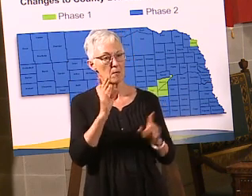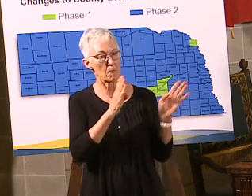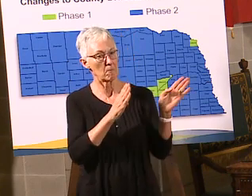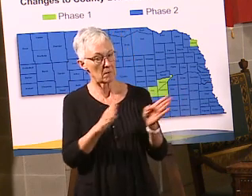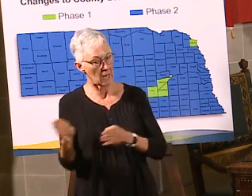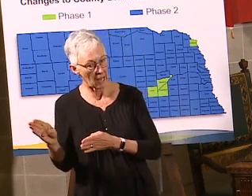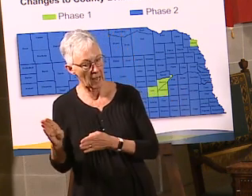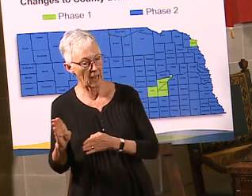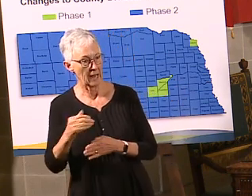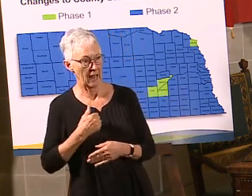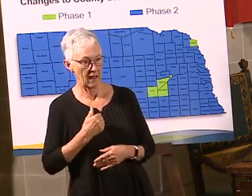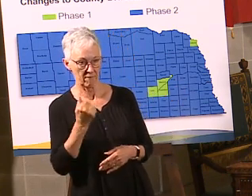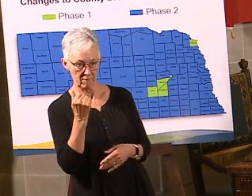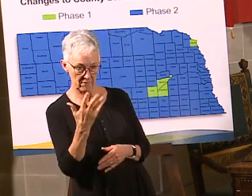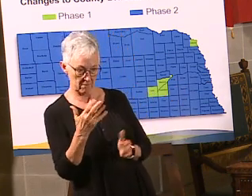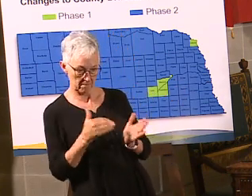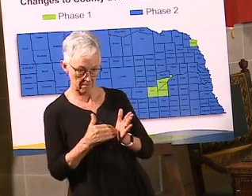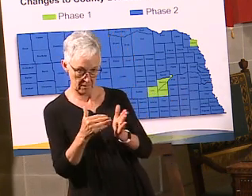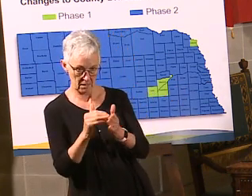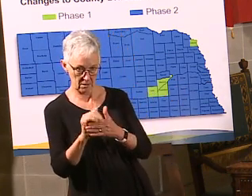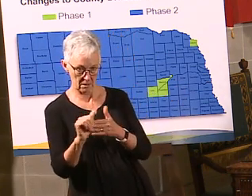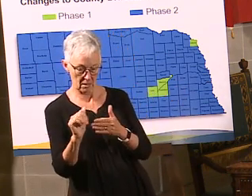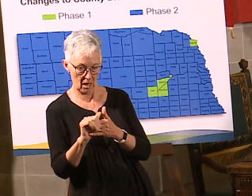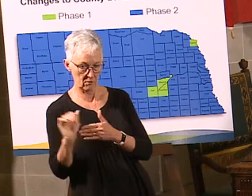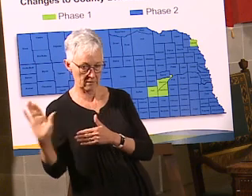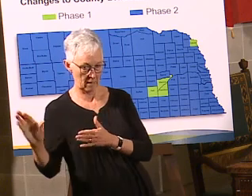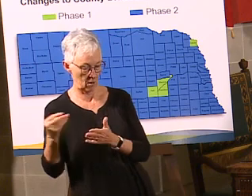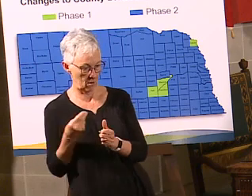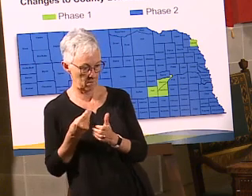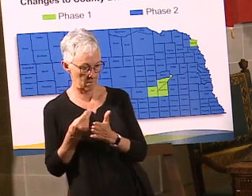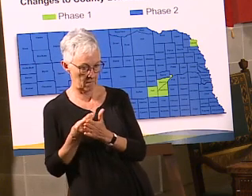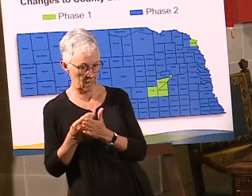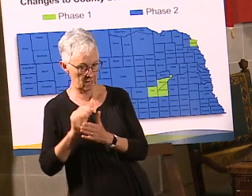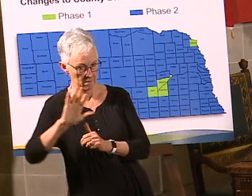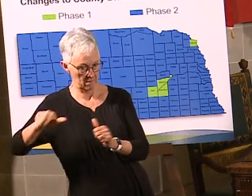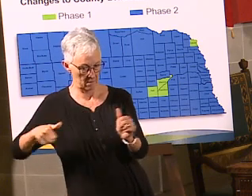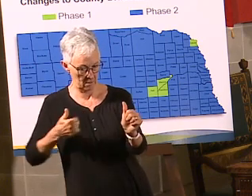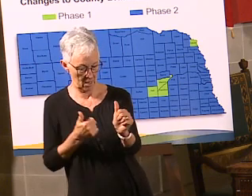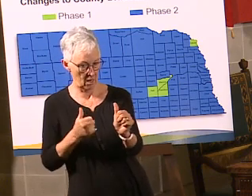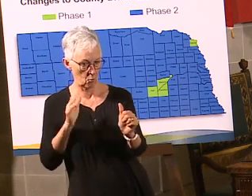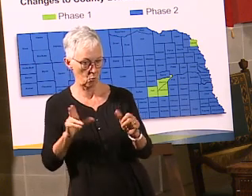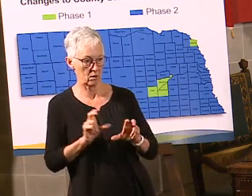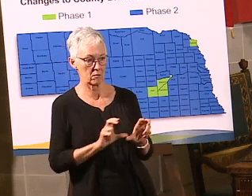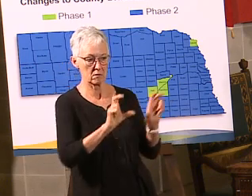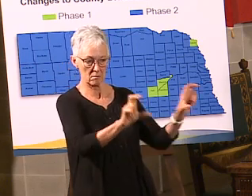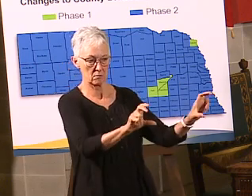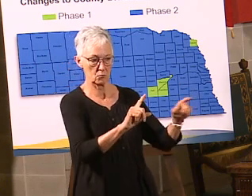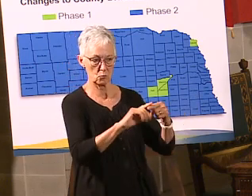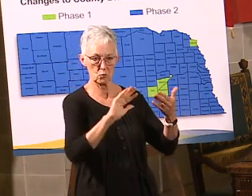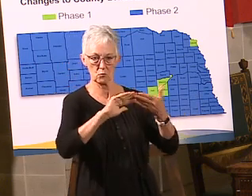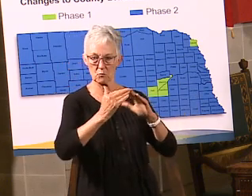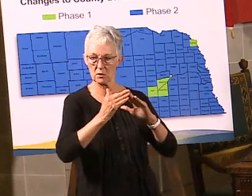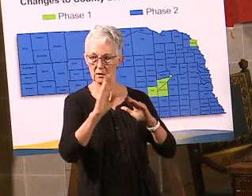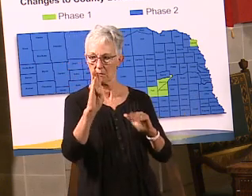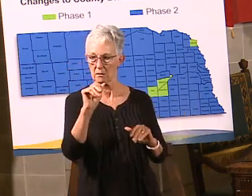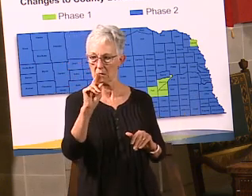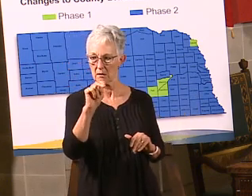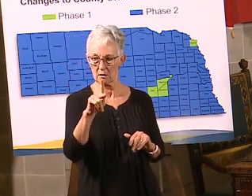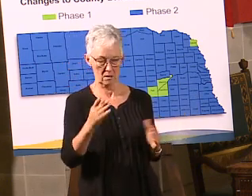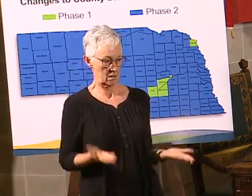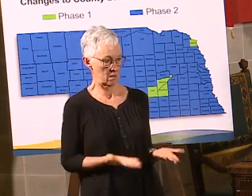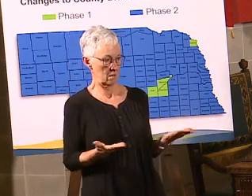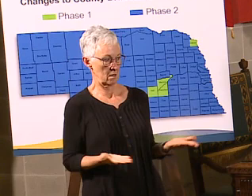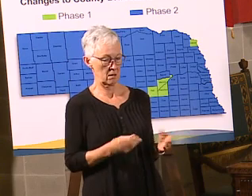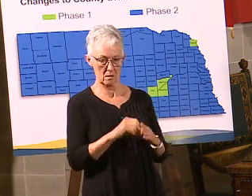$15 million of the reserves into banks, community banks, here in the state of Nebraska. So that is